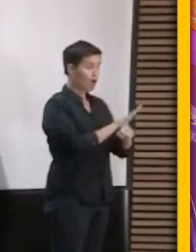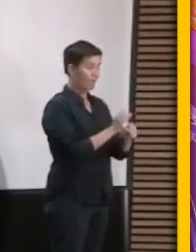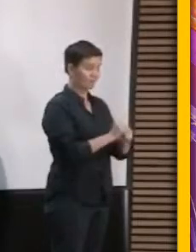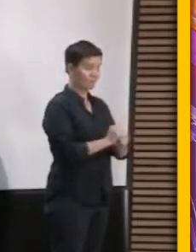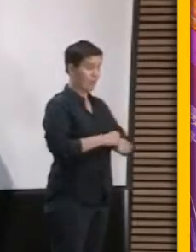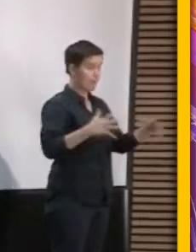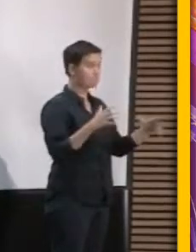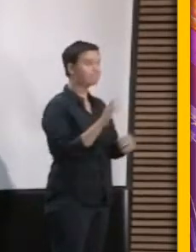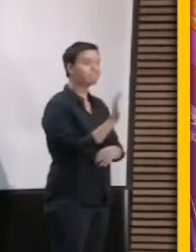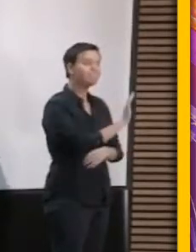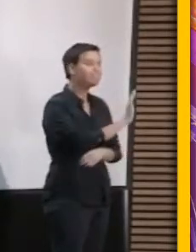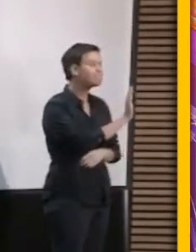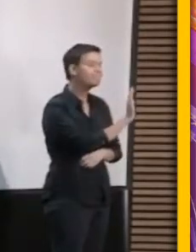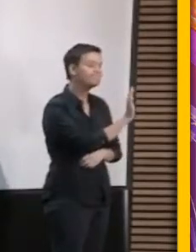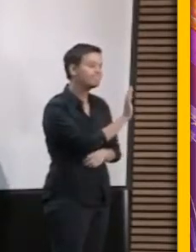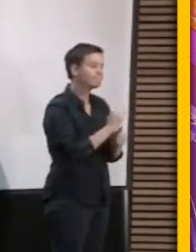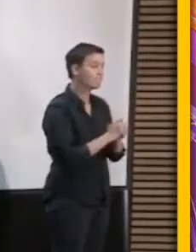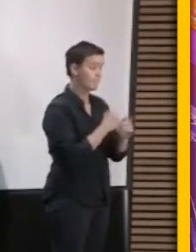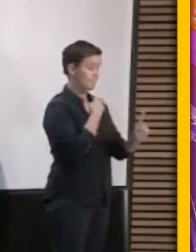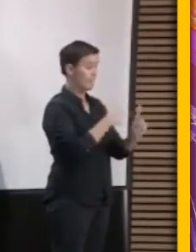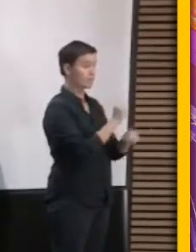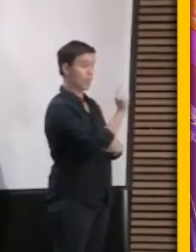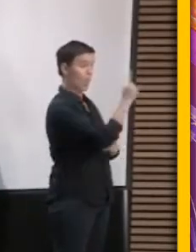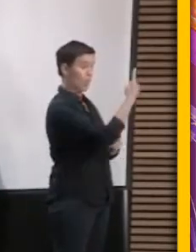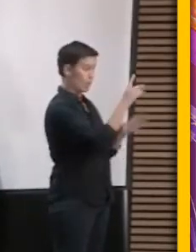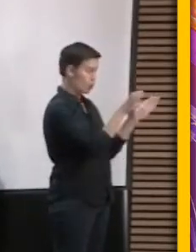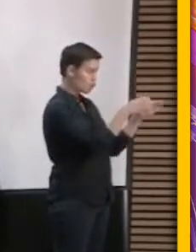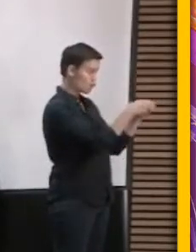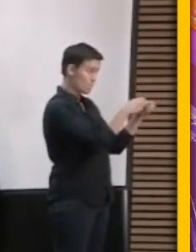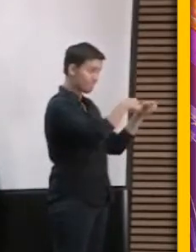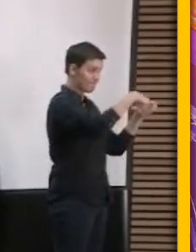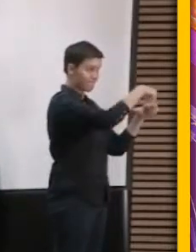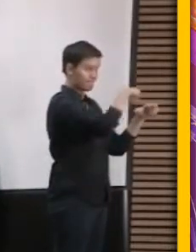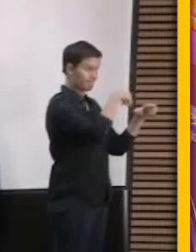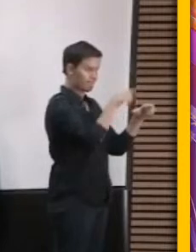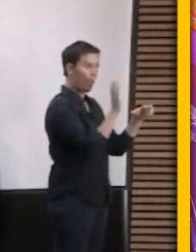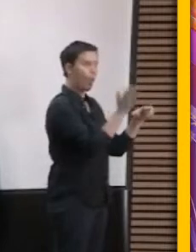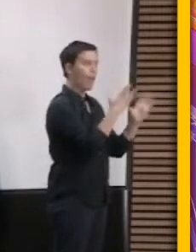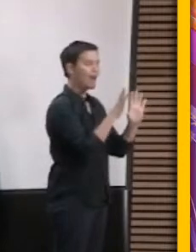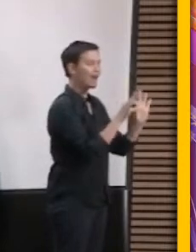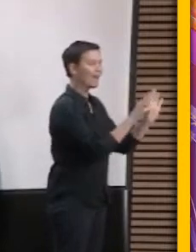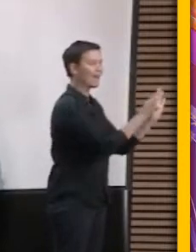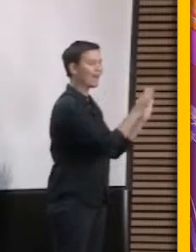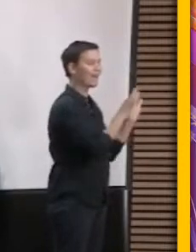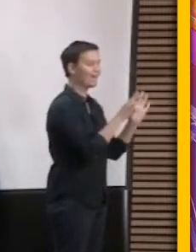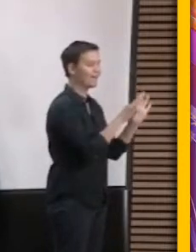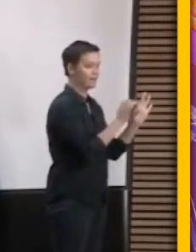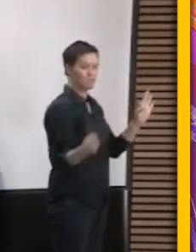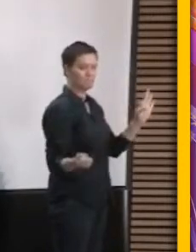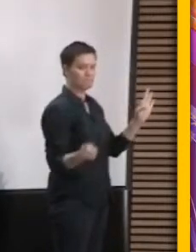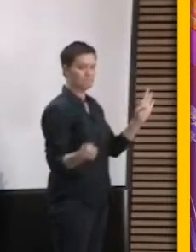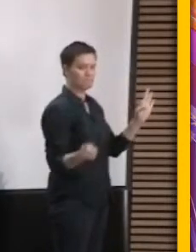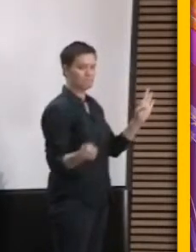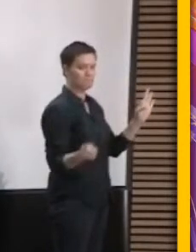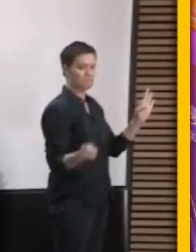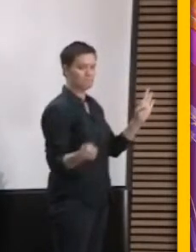cases outside of that identified Auckland cluster, and there are no additional